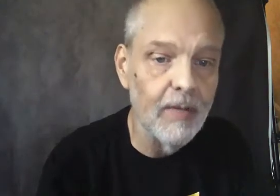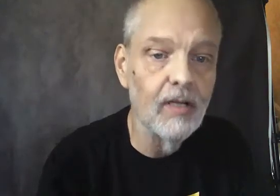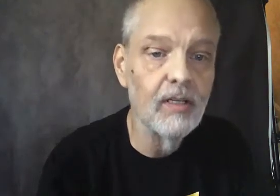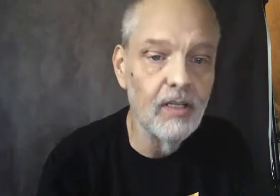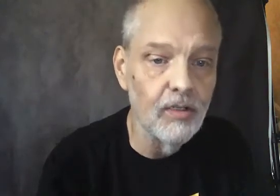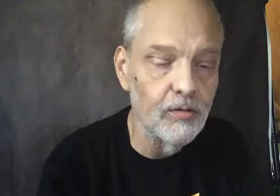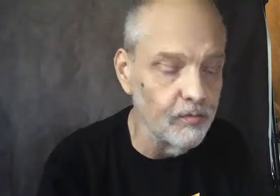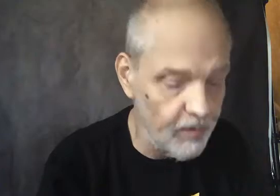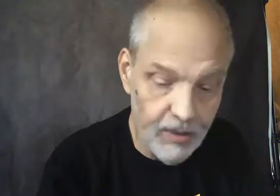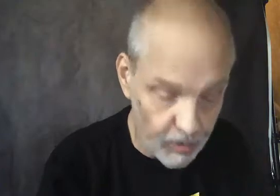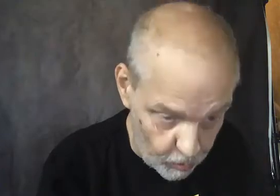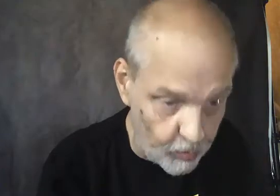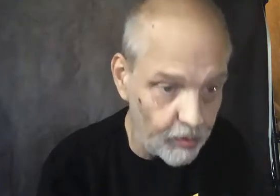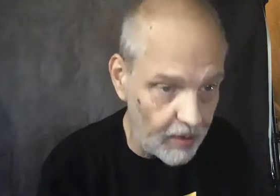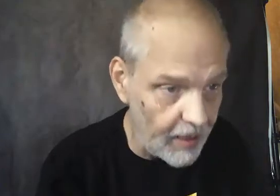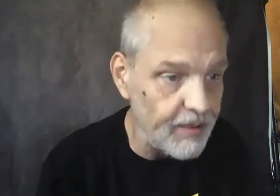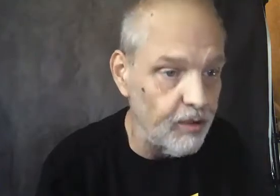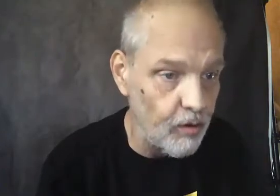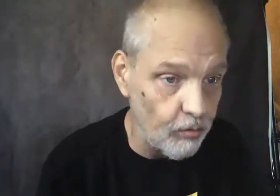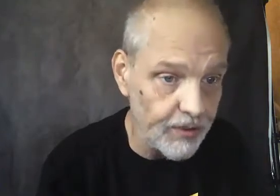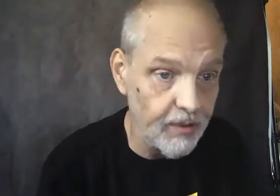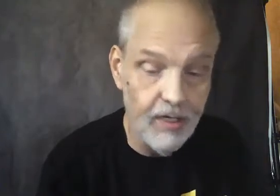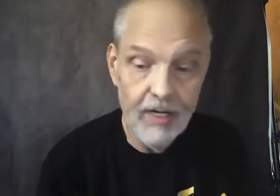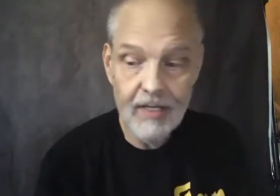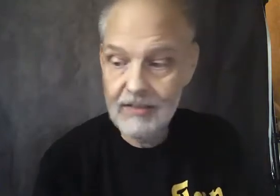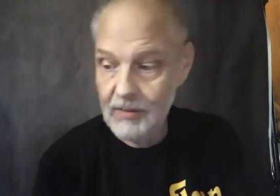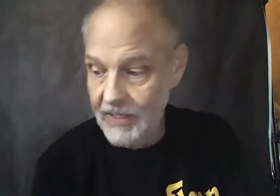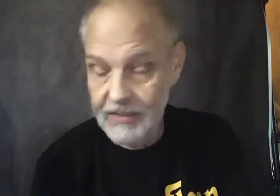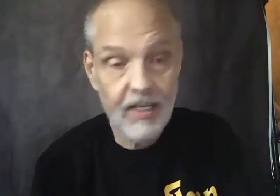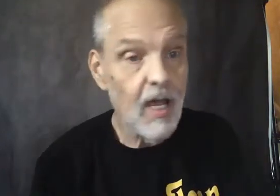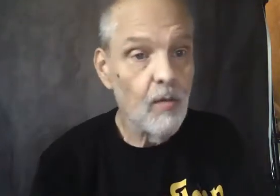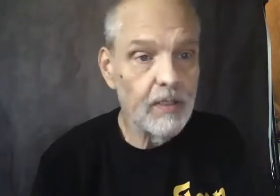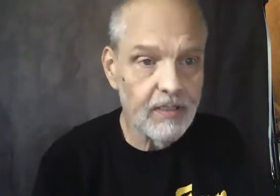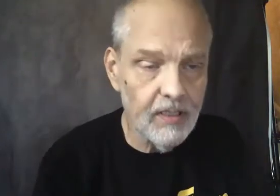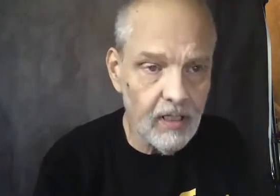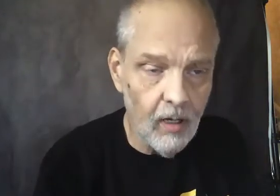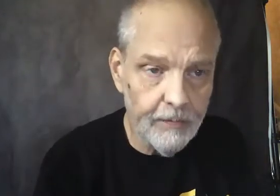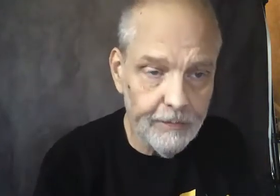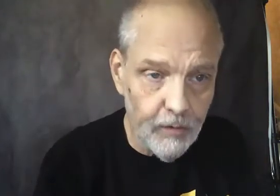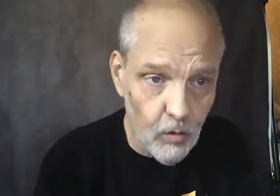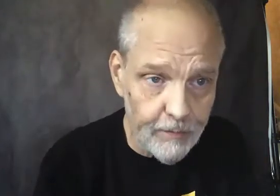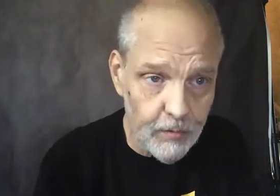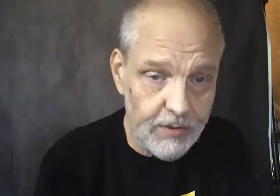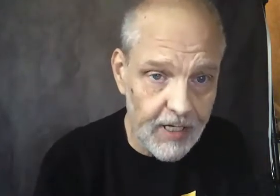about you and your lives and your goals and some things. But a few of you